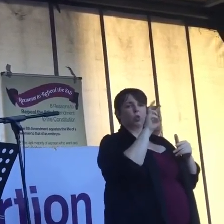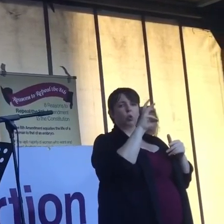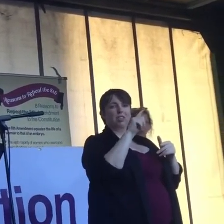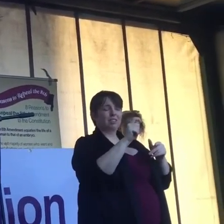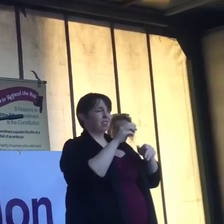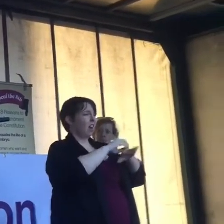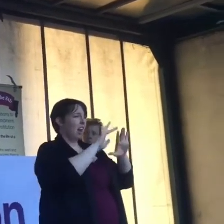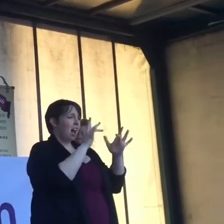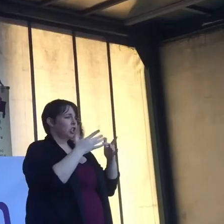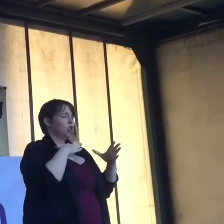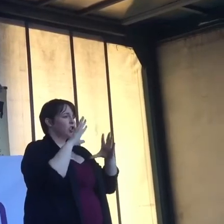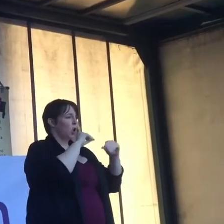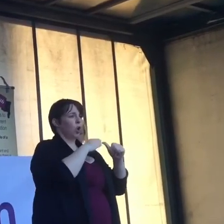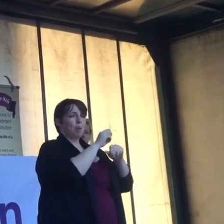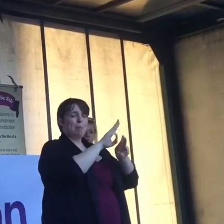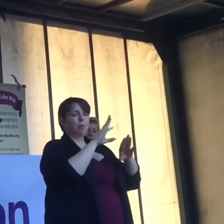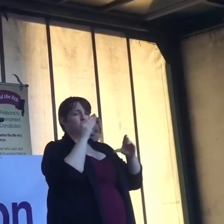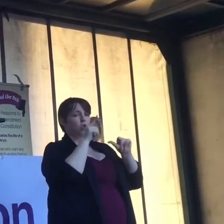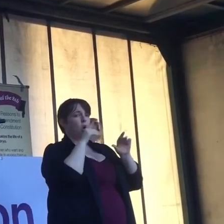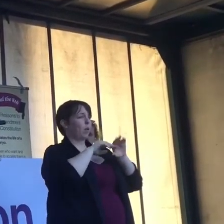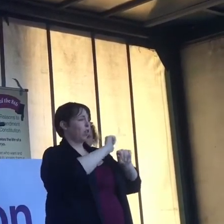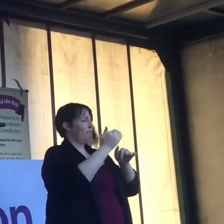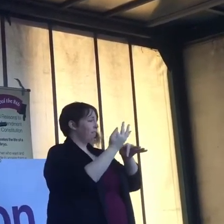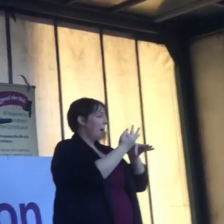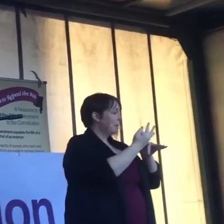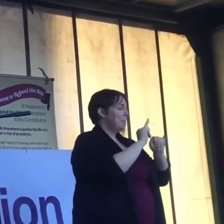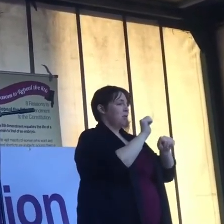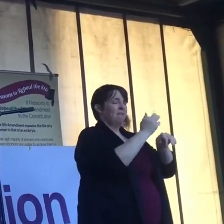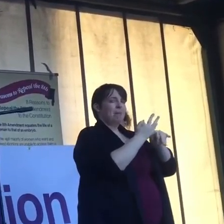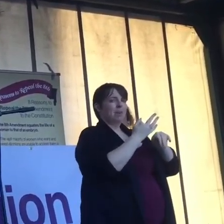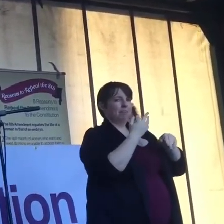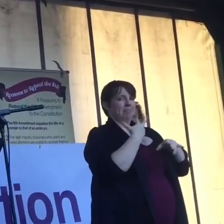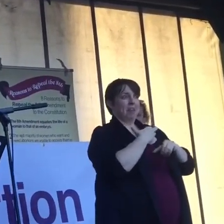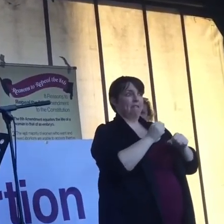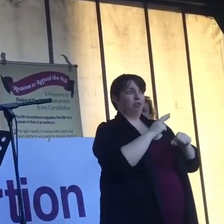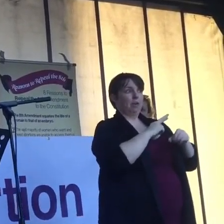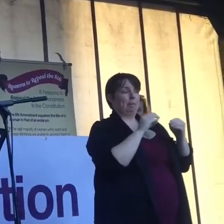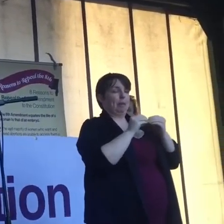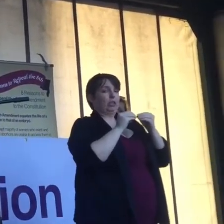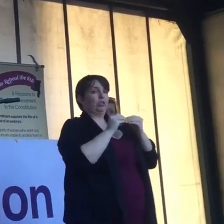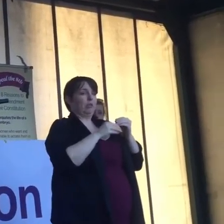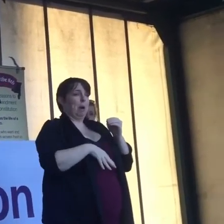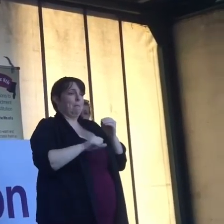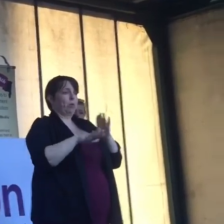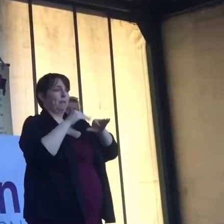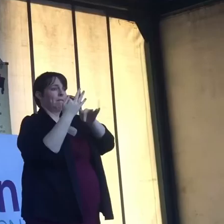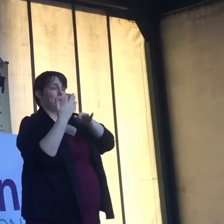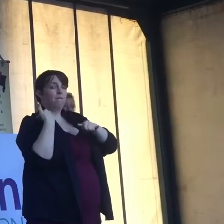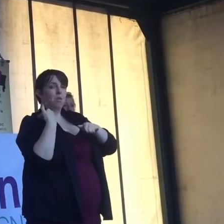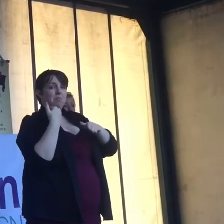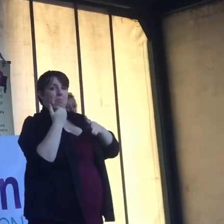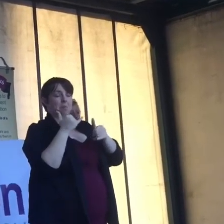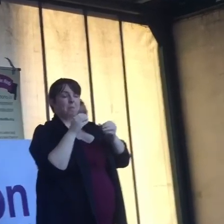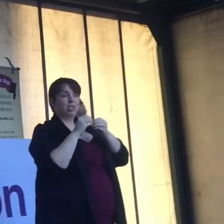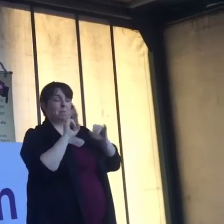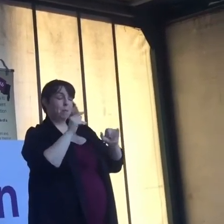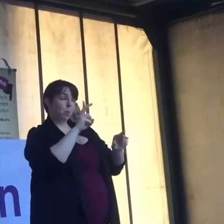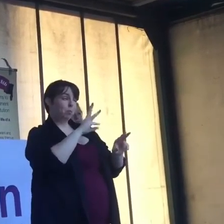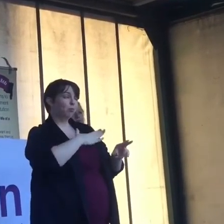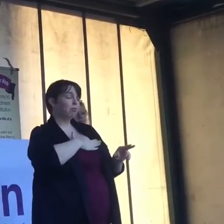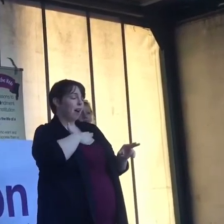and talking to people. Talk to your relations who maybe you've never even come up with this subject before, because I think you might